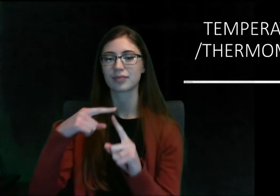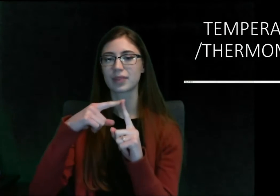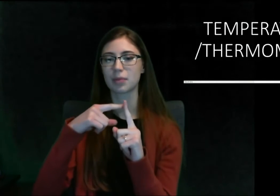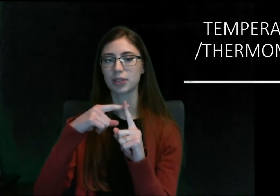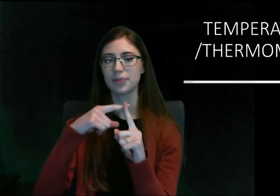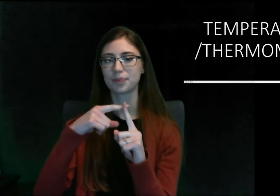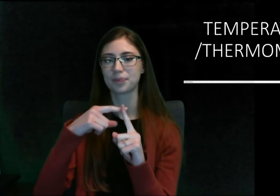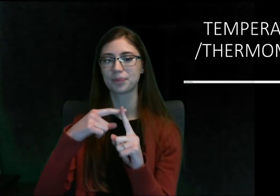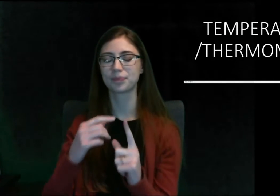Temperature,